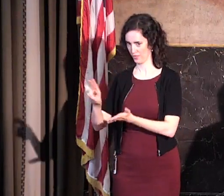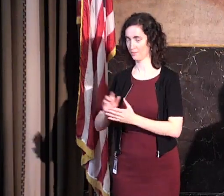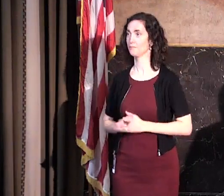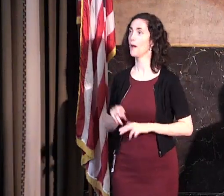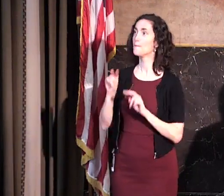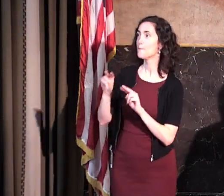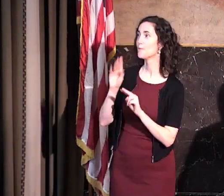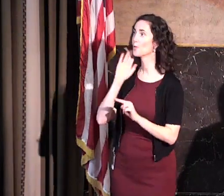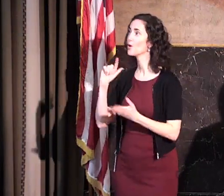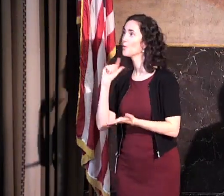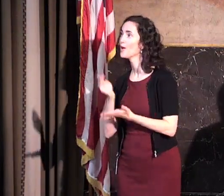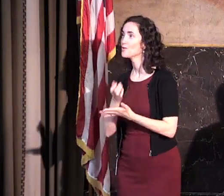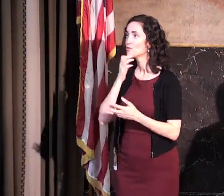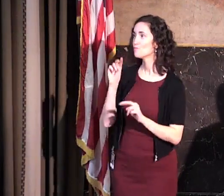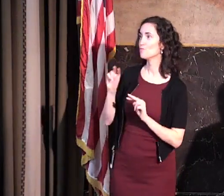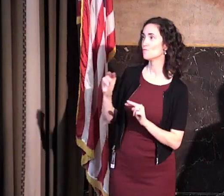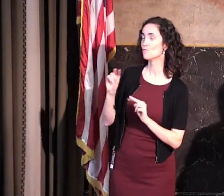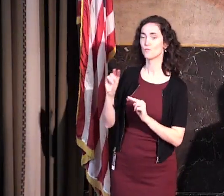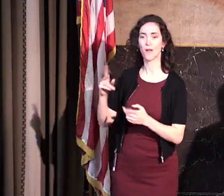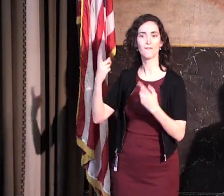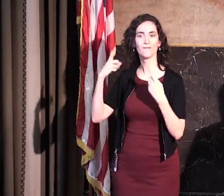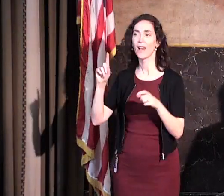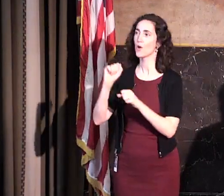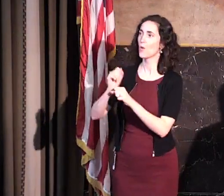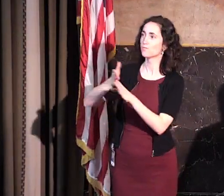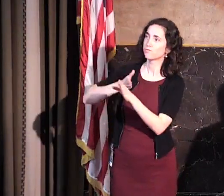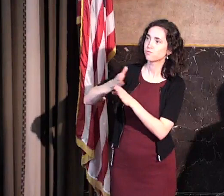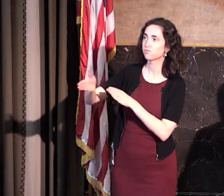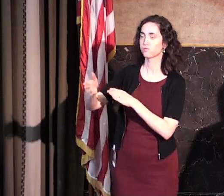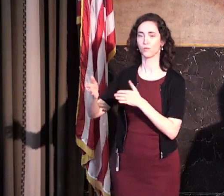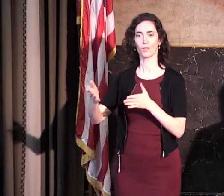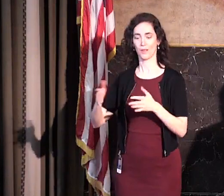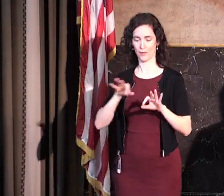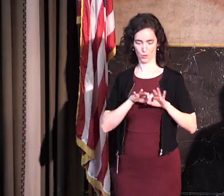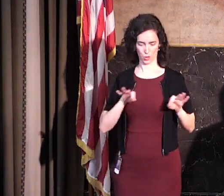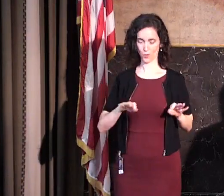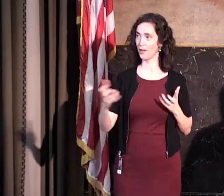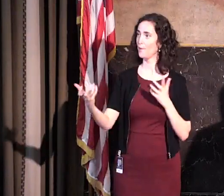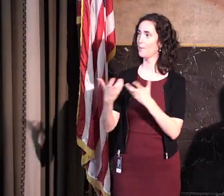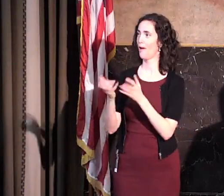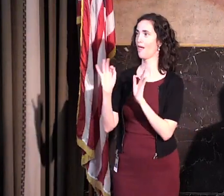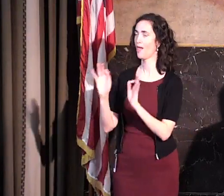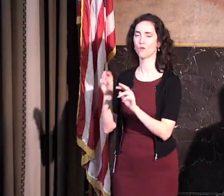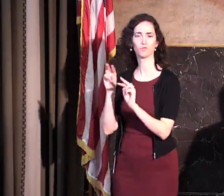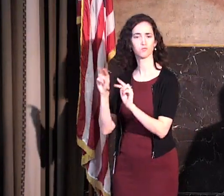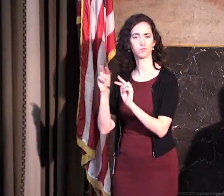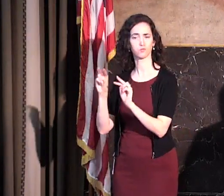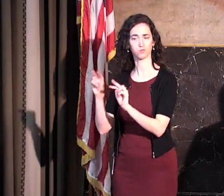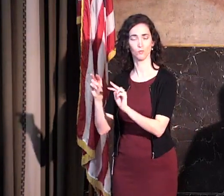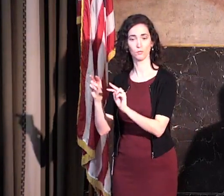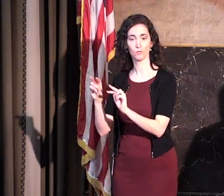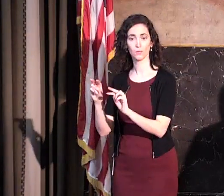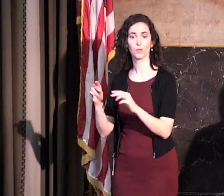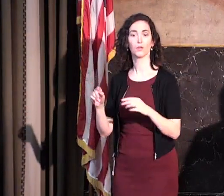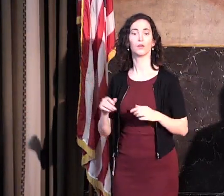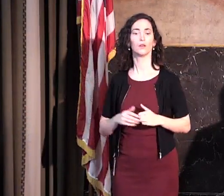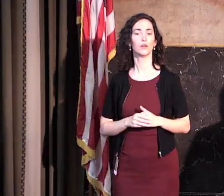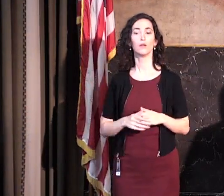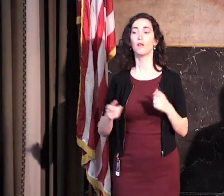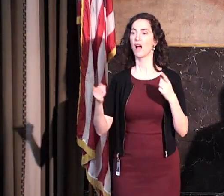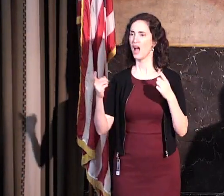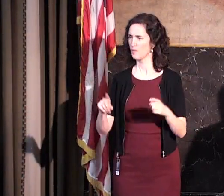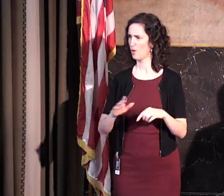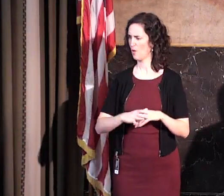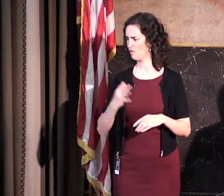to graduation and looking forward to finally find a career in my degree. So by the Friday, there was just talks about our